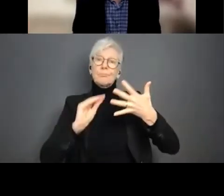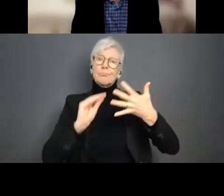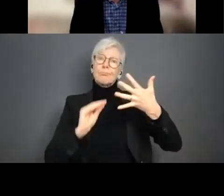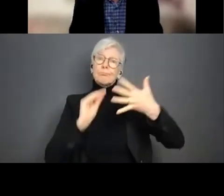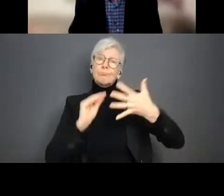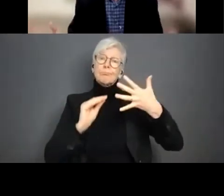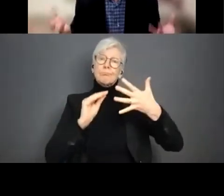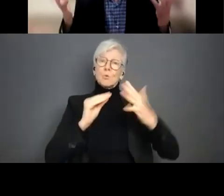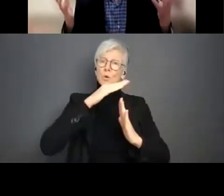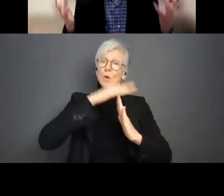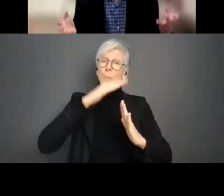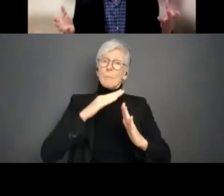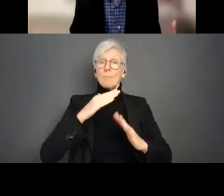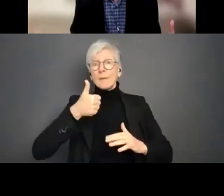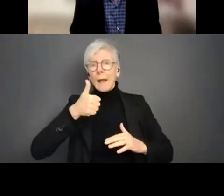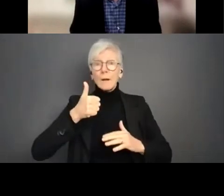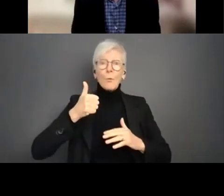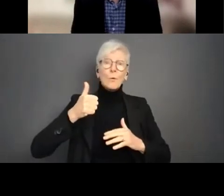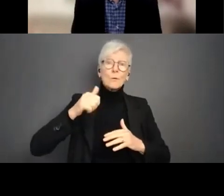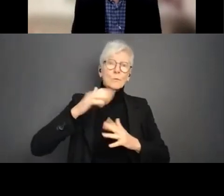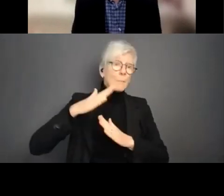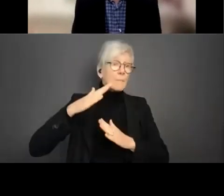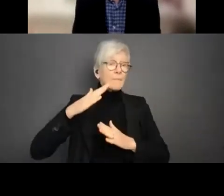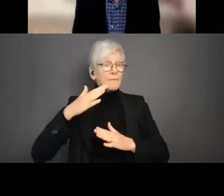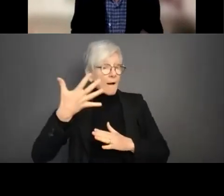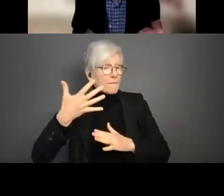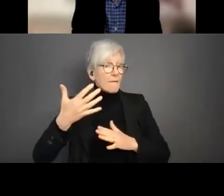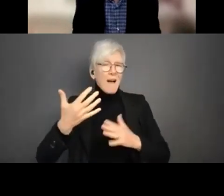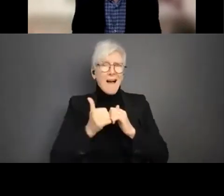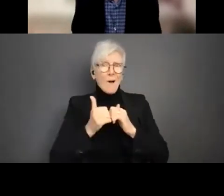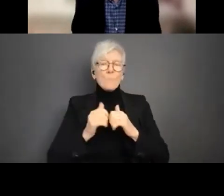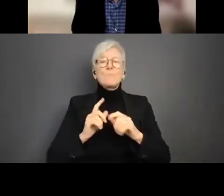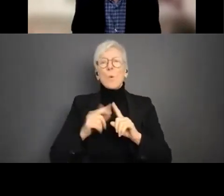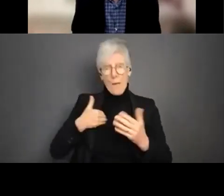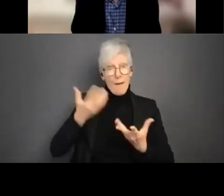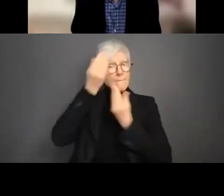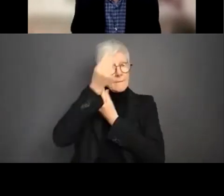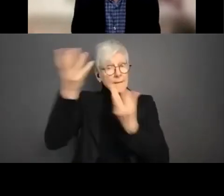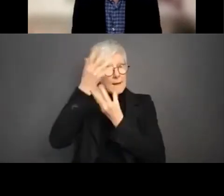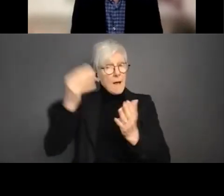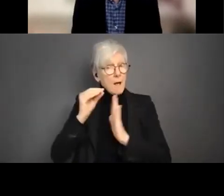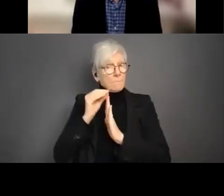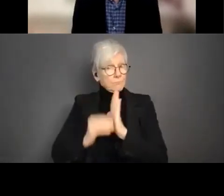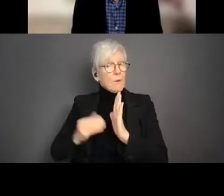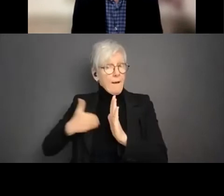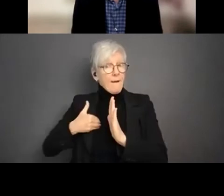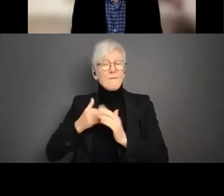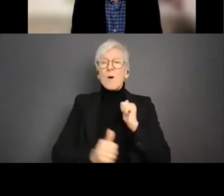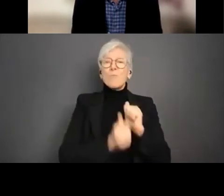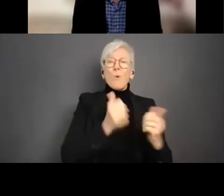do, is to raise awareness that this is a big deal. We have data, but people don't know what the data is.